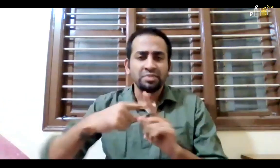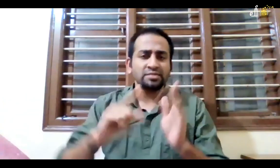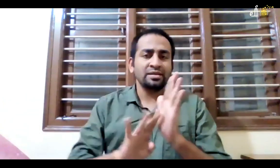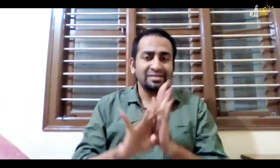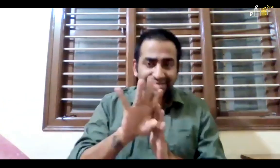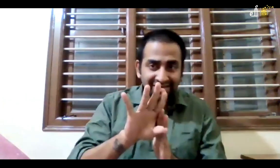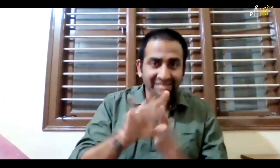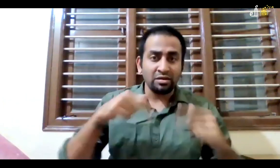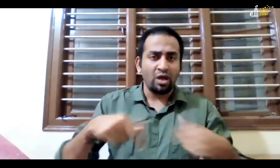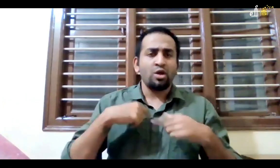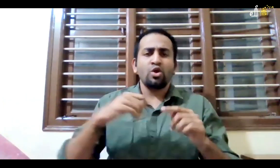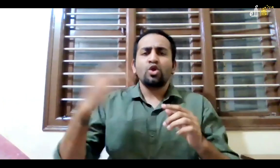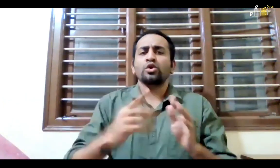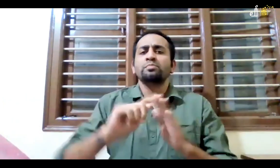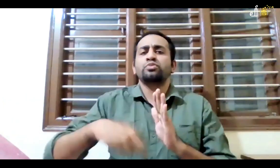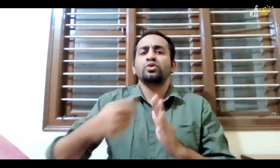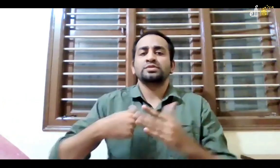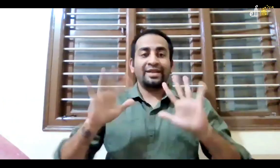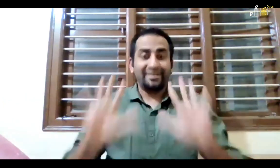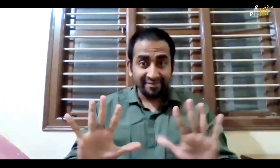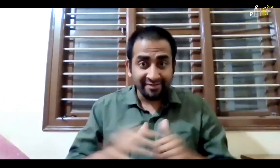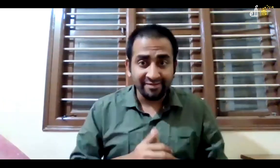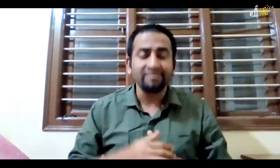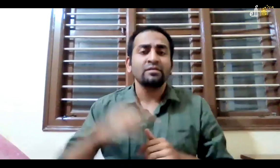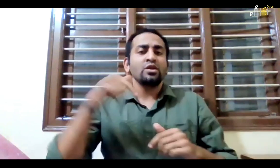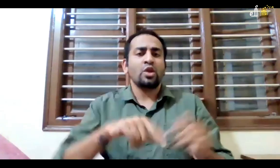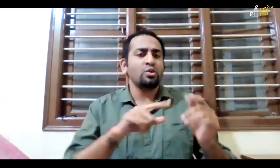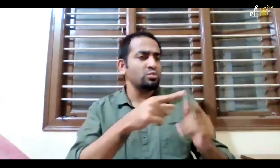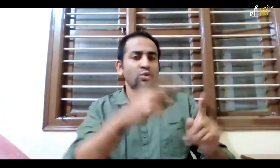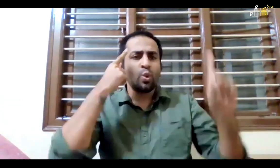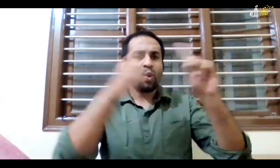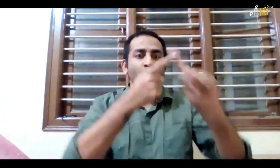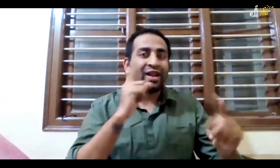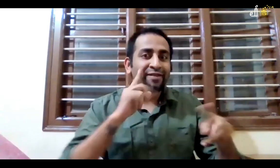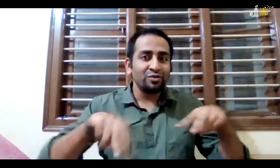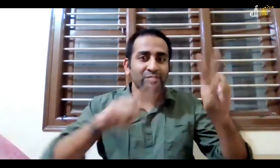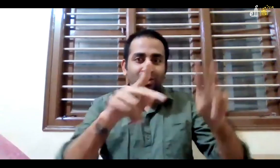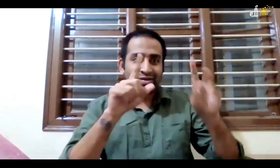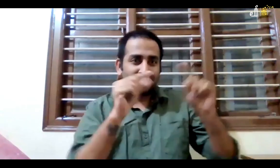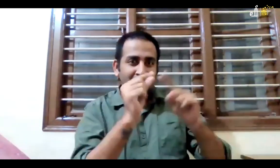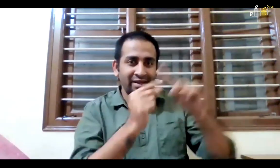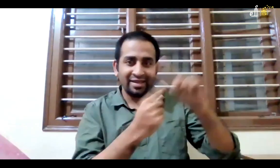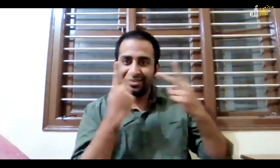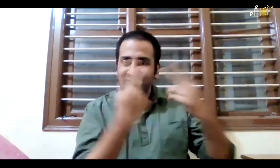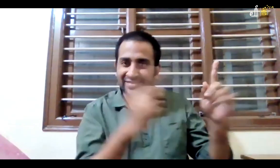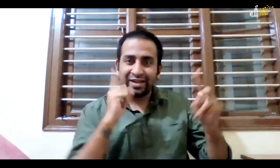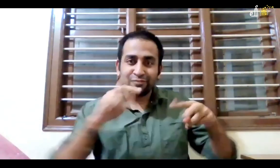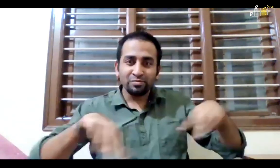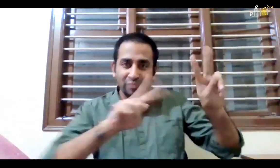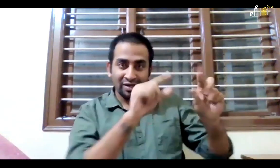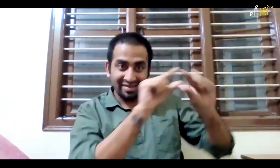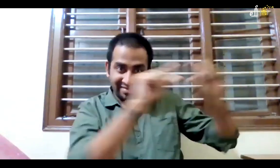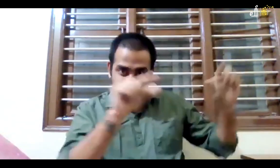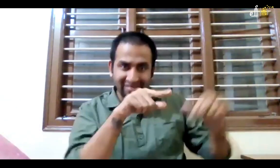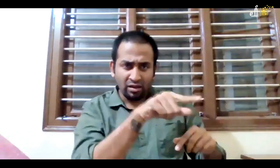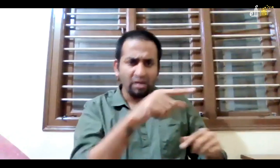Gautam. I work with Enable India, and we're working on the Here a Million project. And so the aim, right, like how you